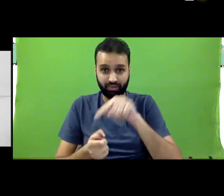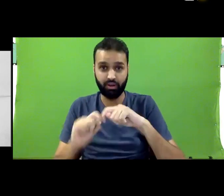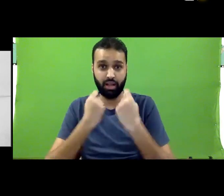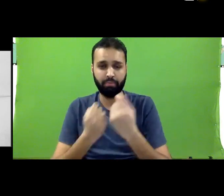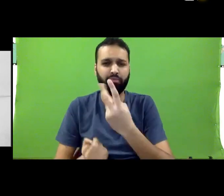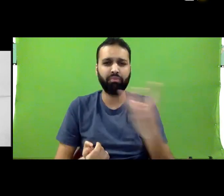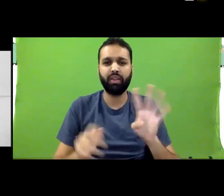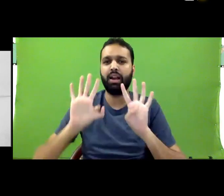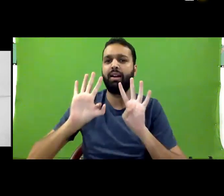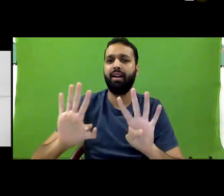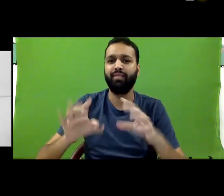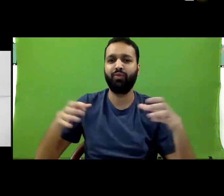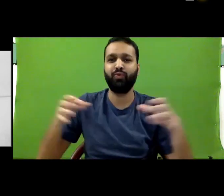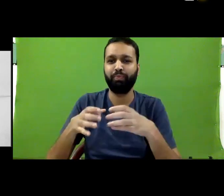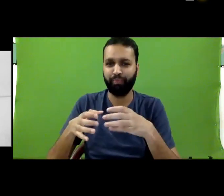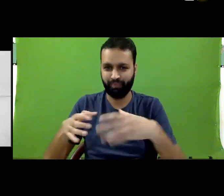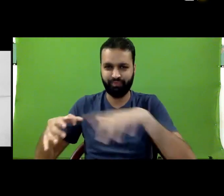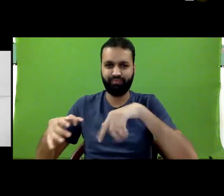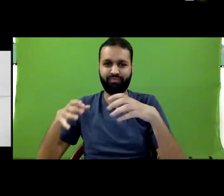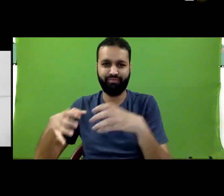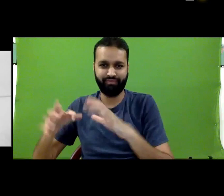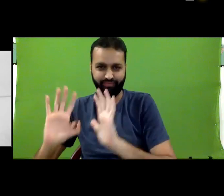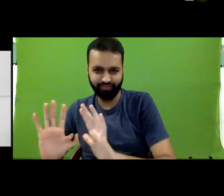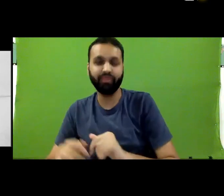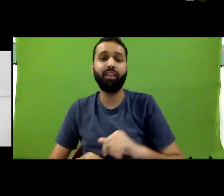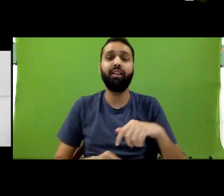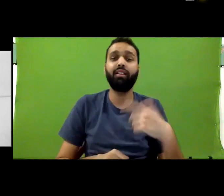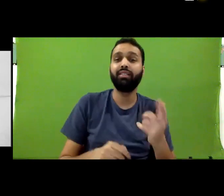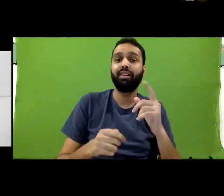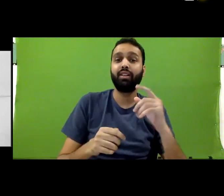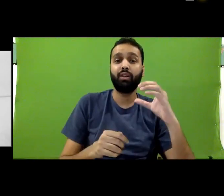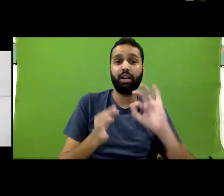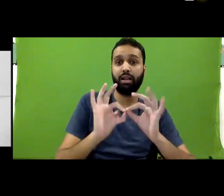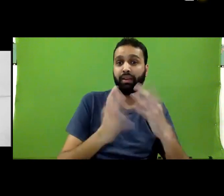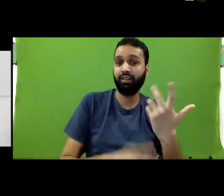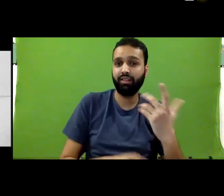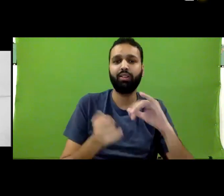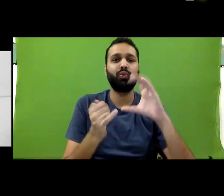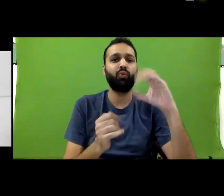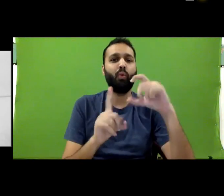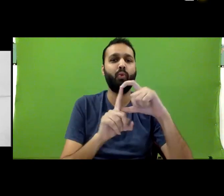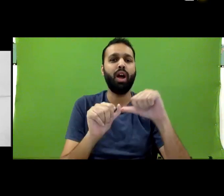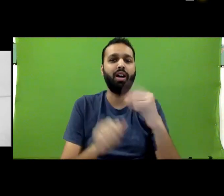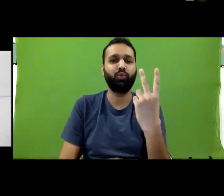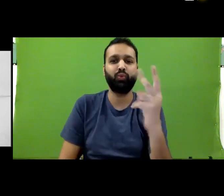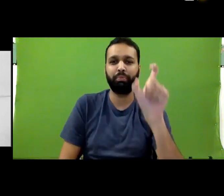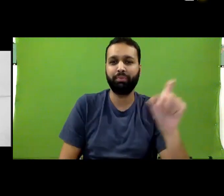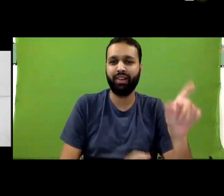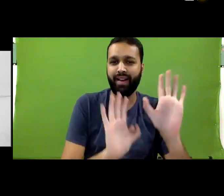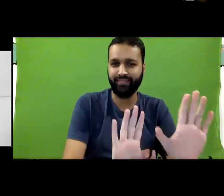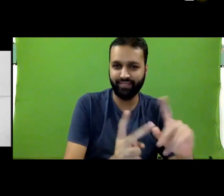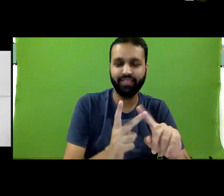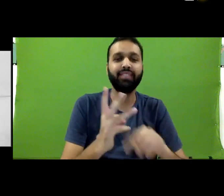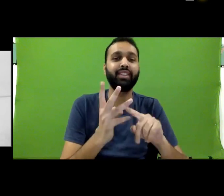we are a team of 9 people. We're a team of 9 people working together, and interpreters and